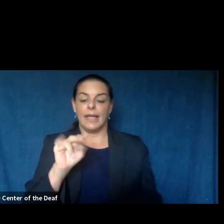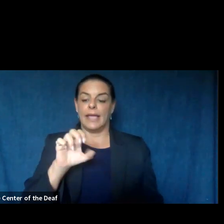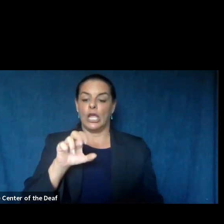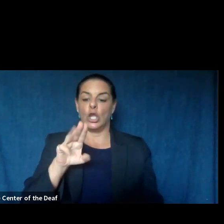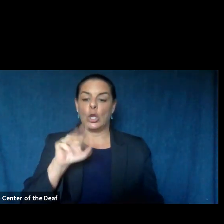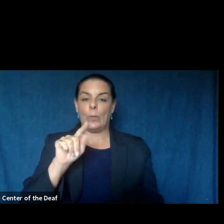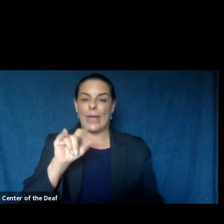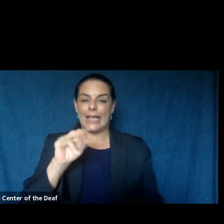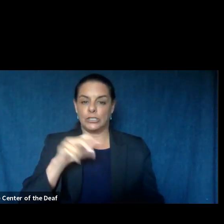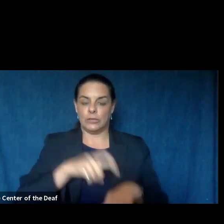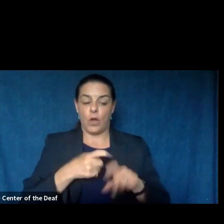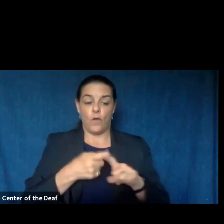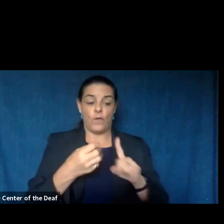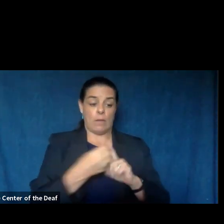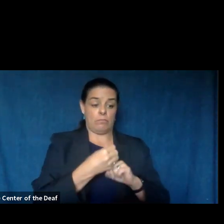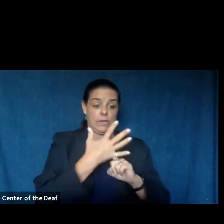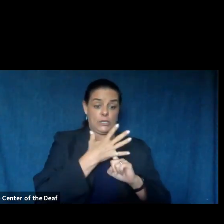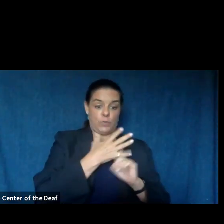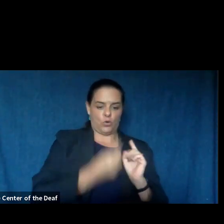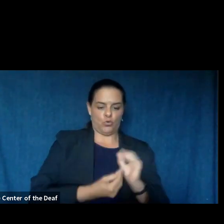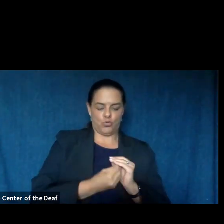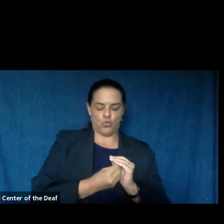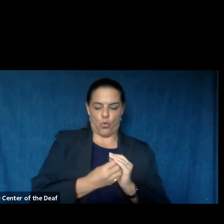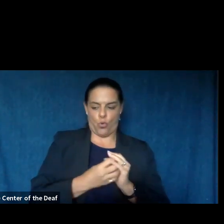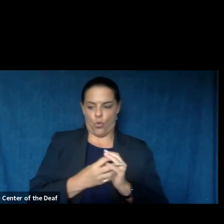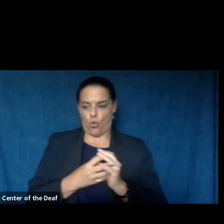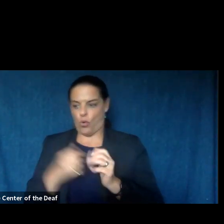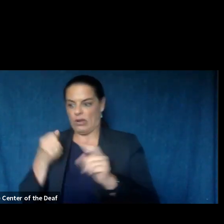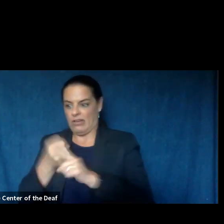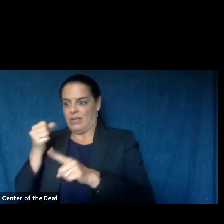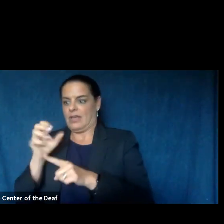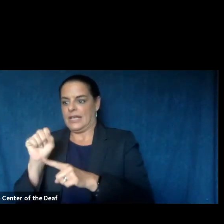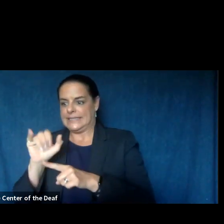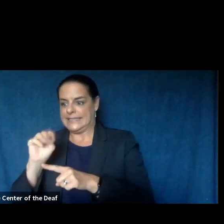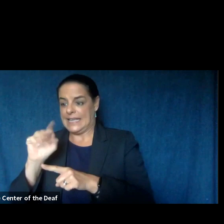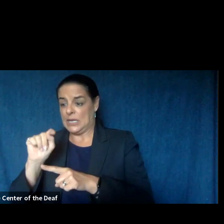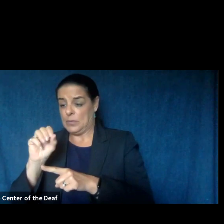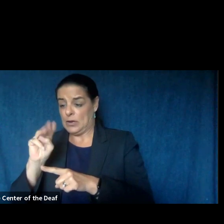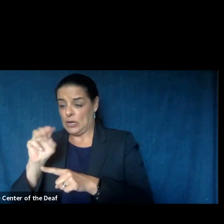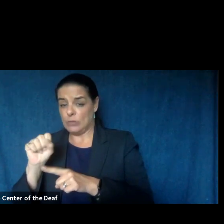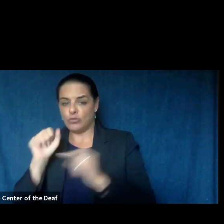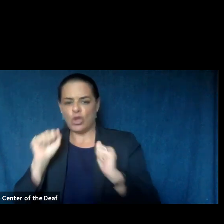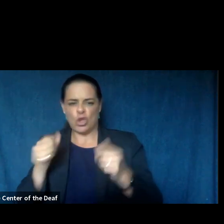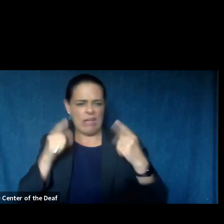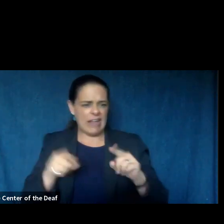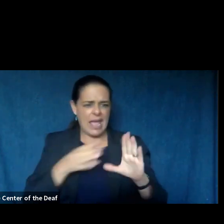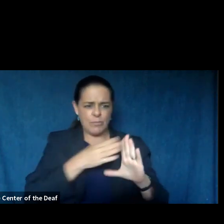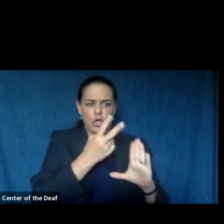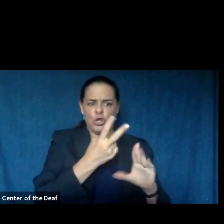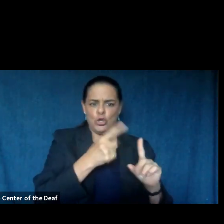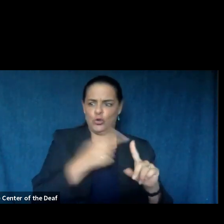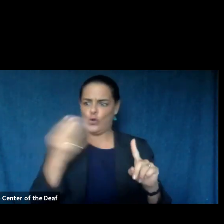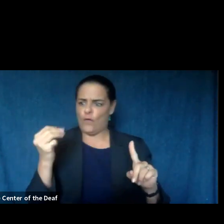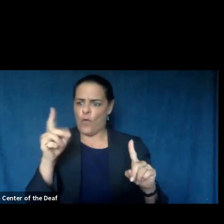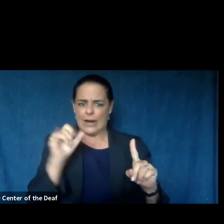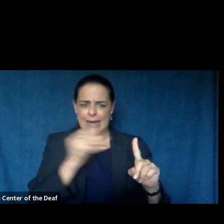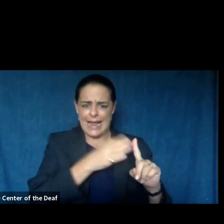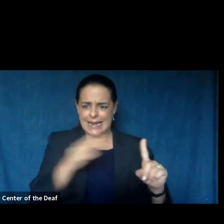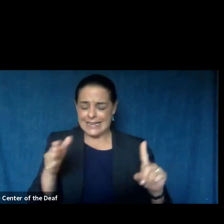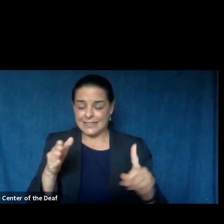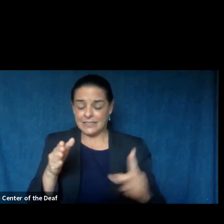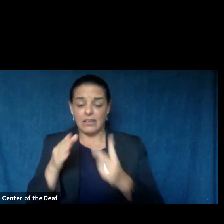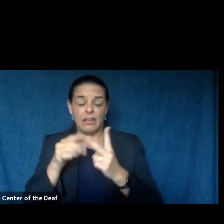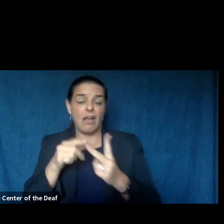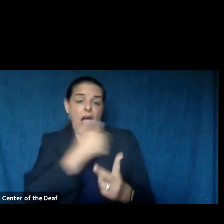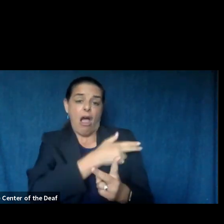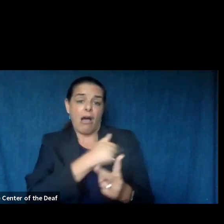from exposure to onset of disease or symptoms can be, as she talked about, 2 to 14 days. Hospitalization can then range another 7 to